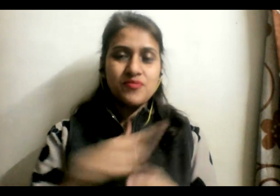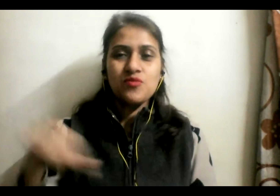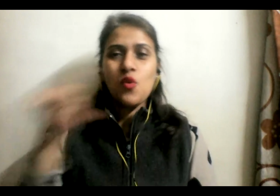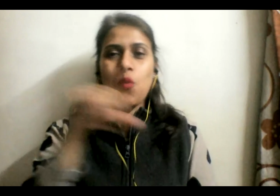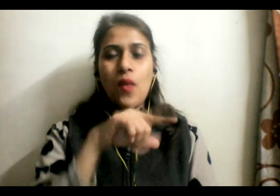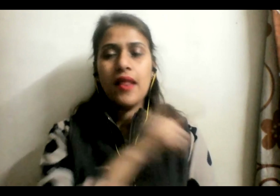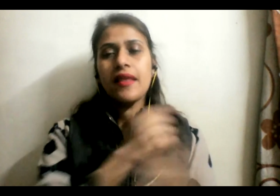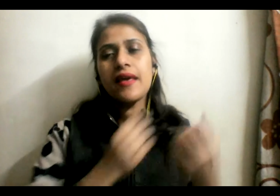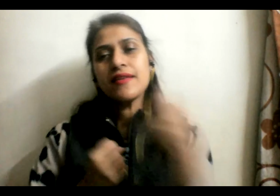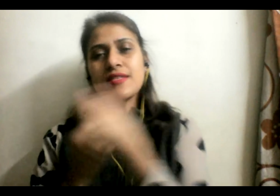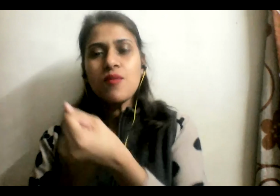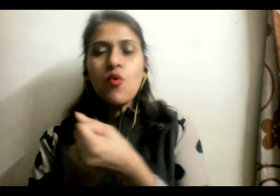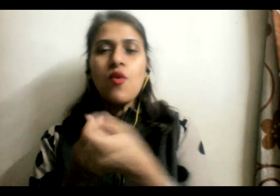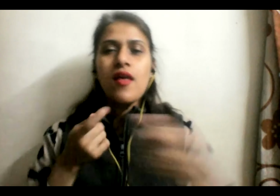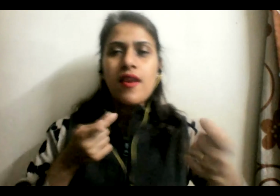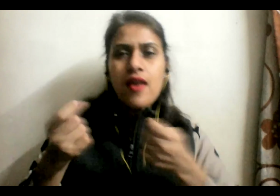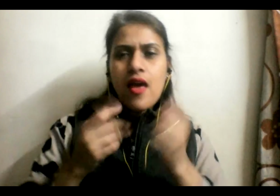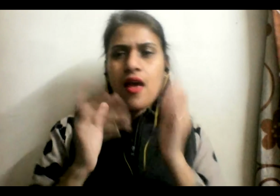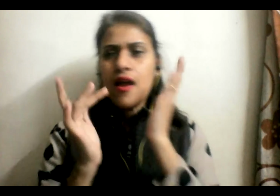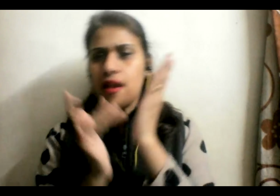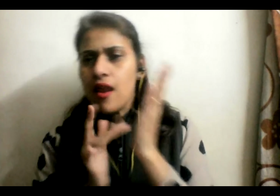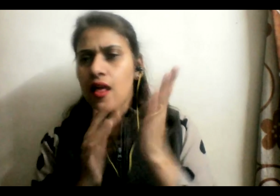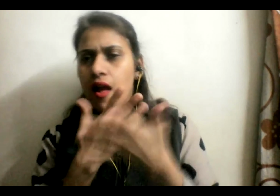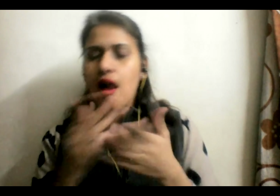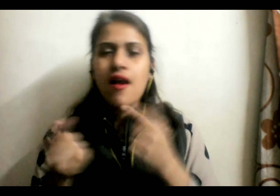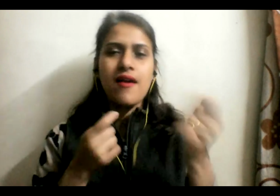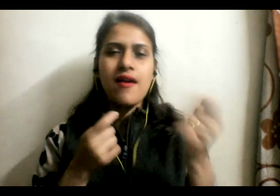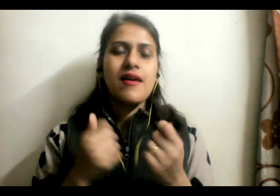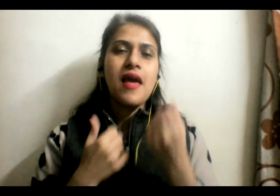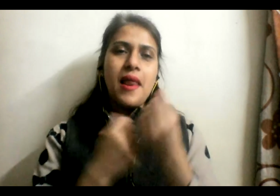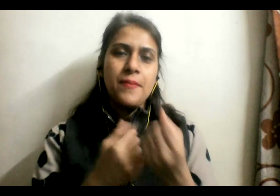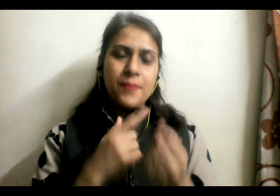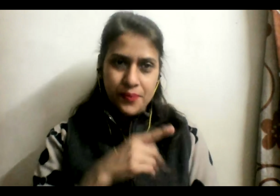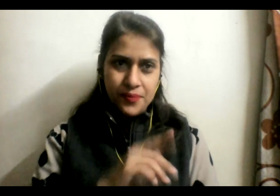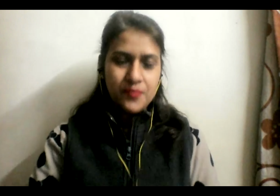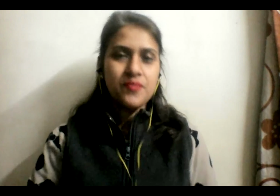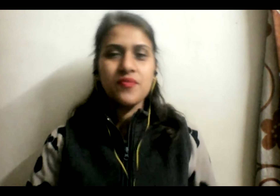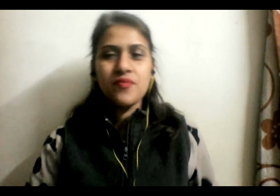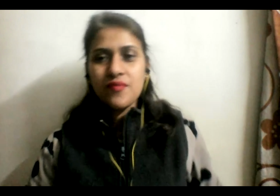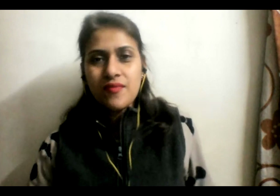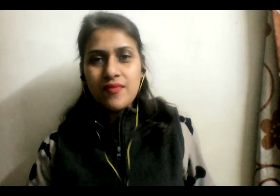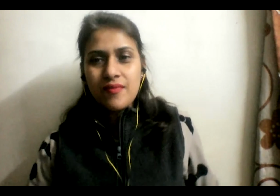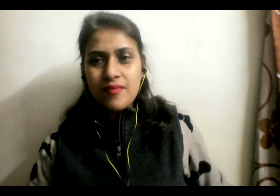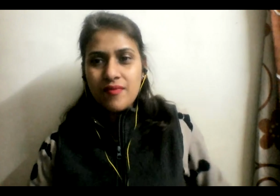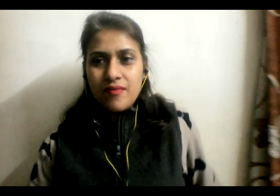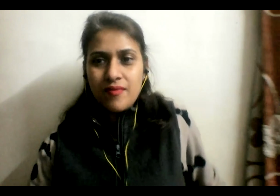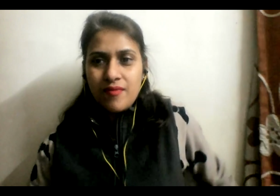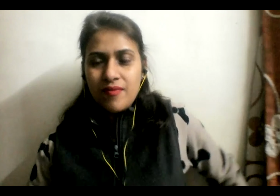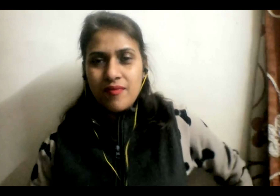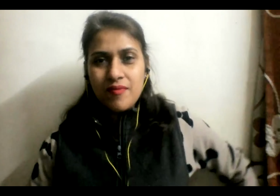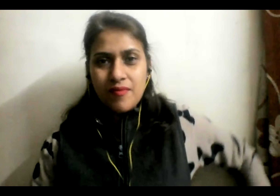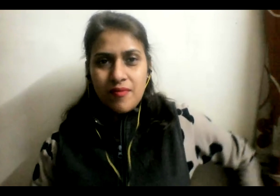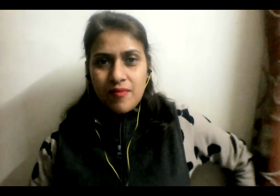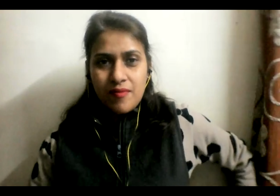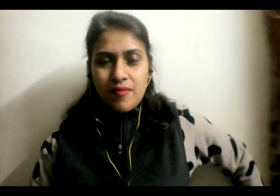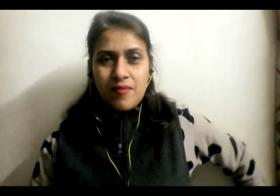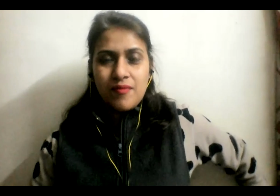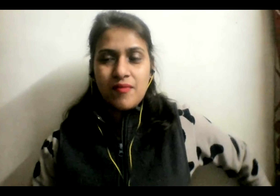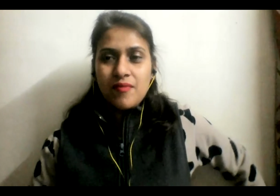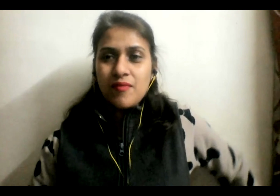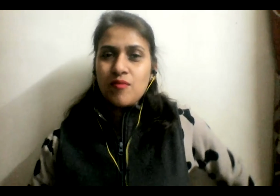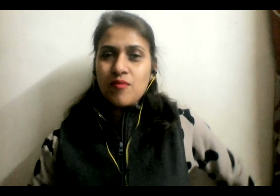help you with the technical support and moderation as today's day unfolds. The platform is